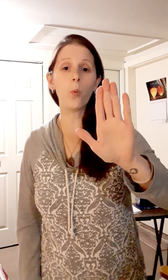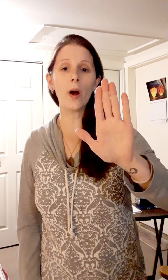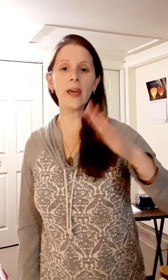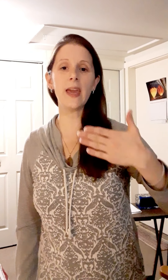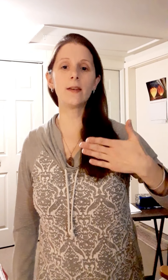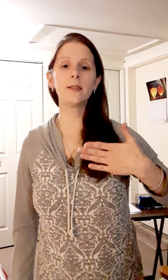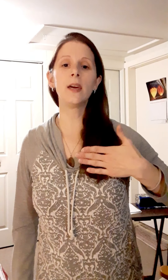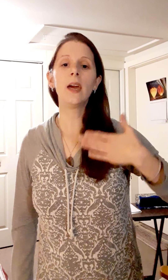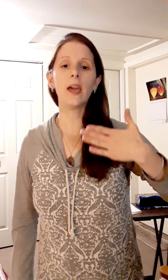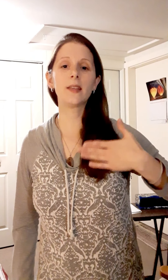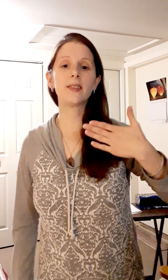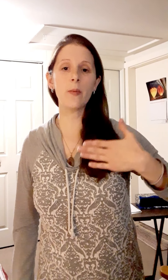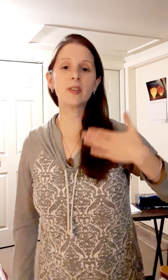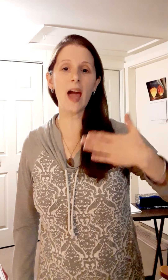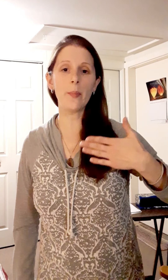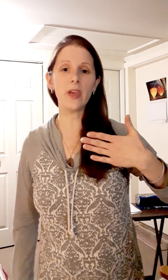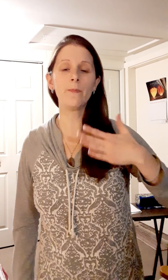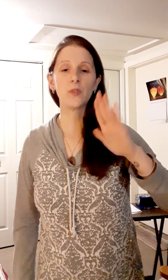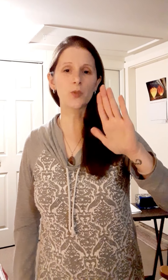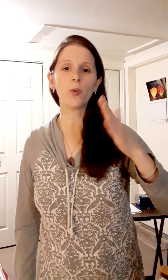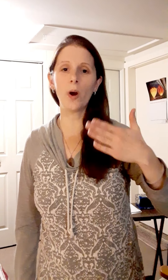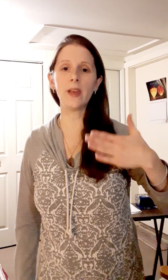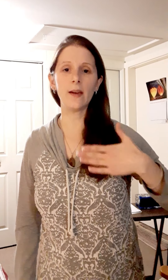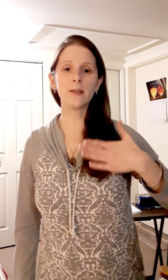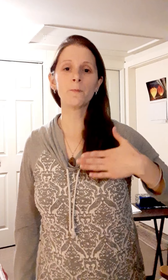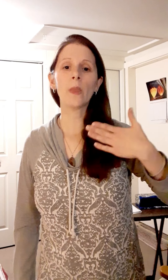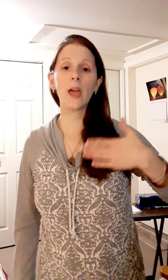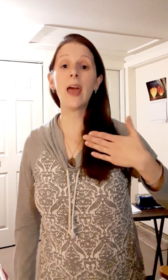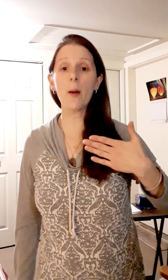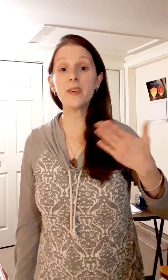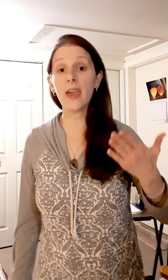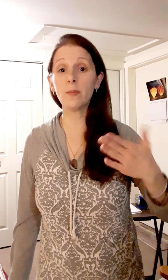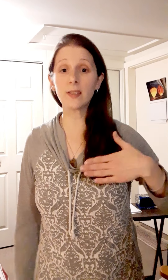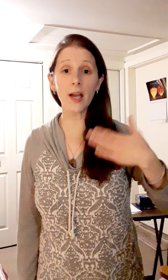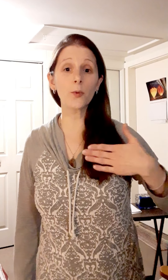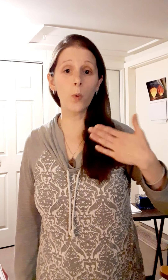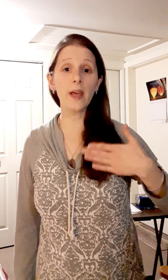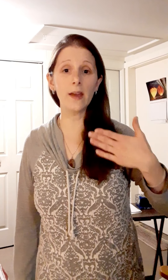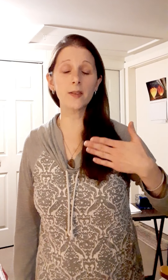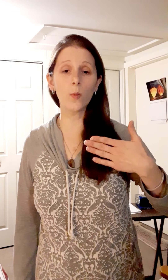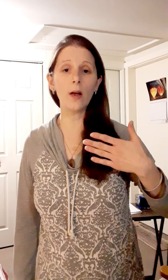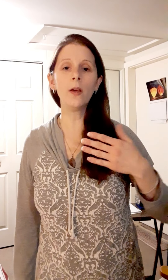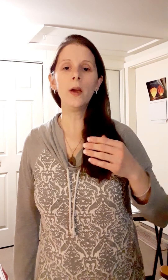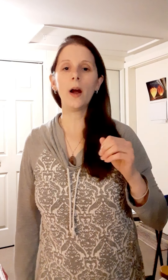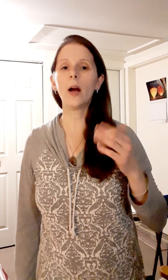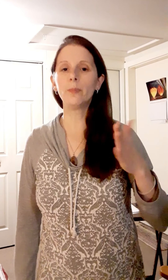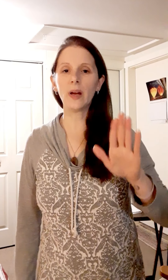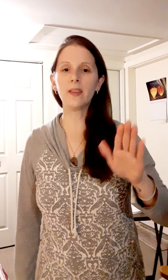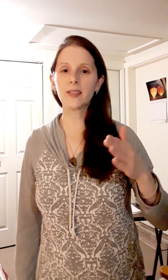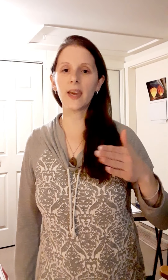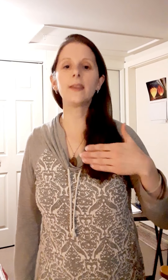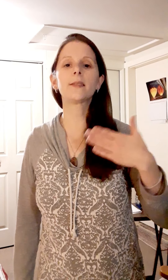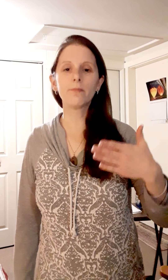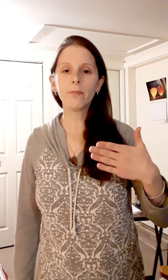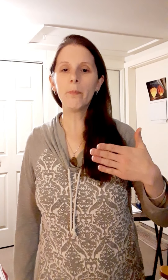one hand, same as happy, just with one hand. And happy can be signed with one hand as well, but in this case,